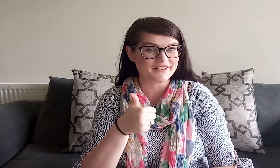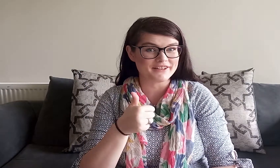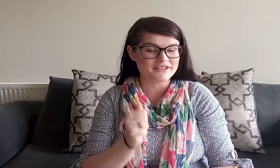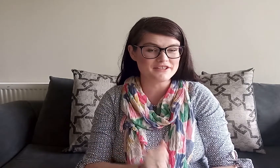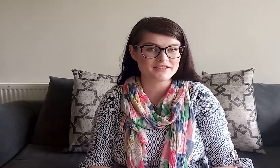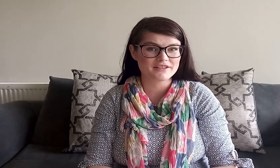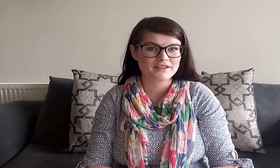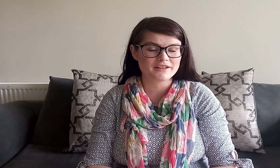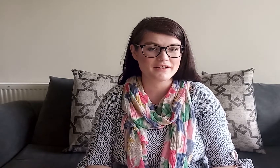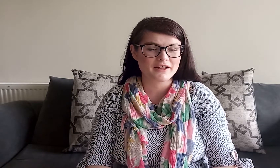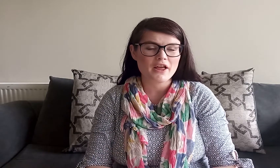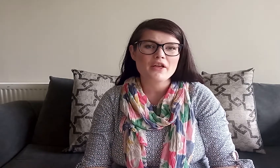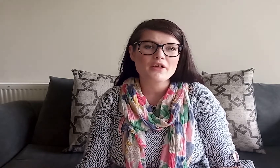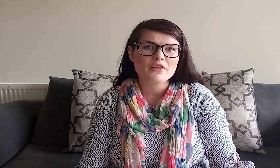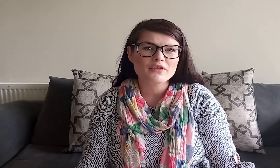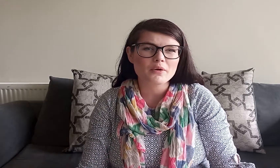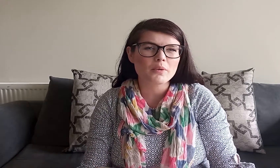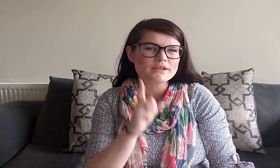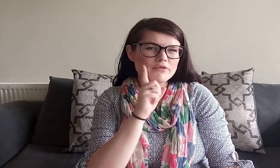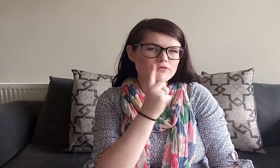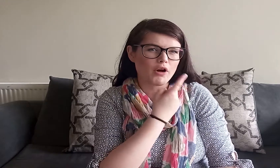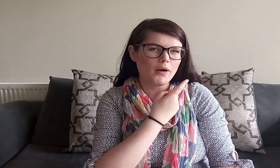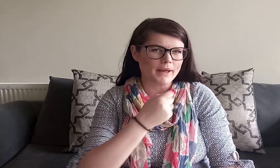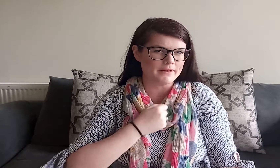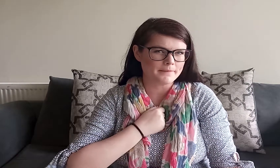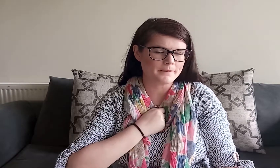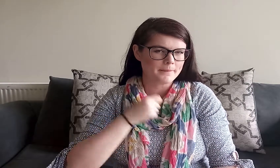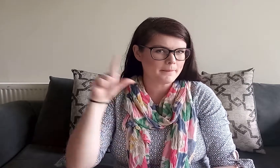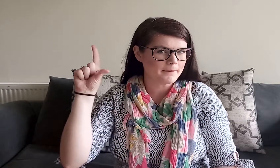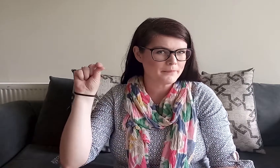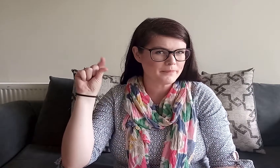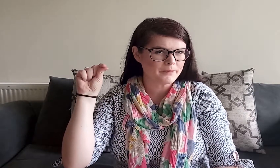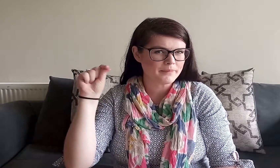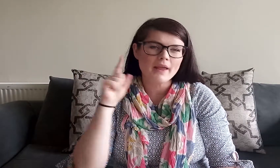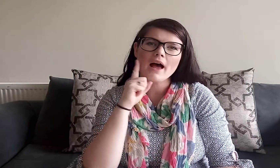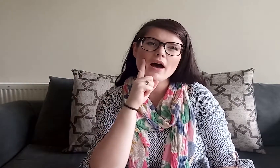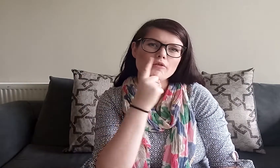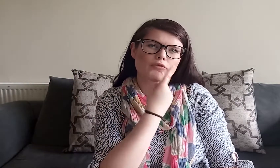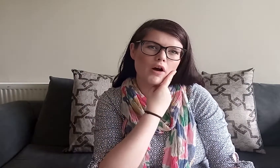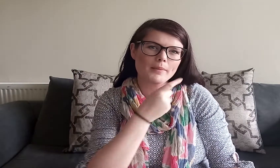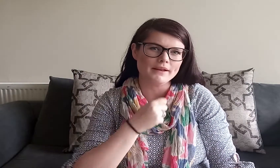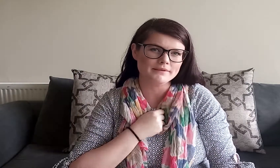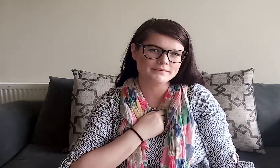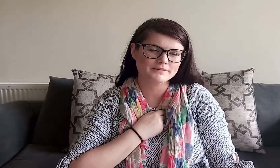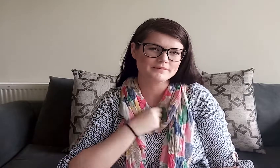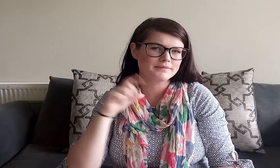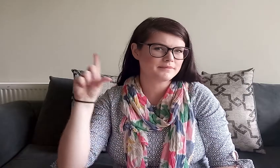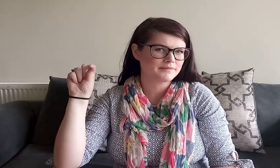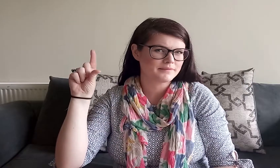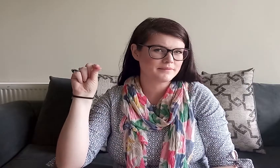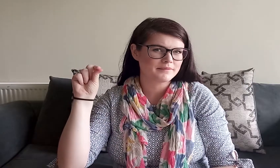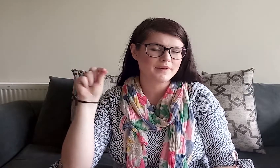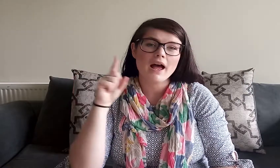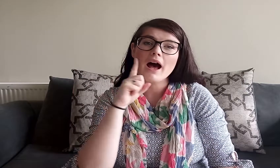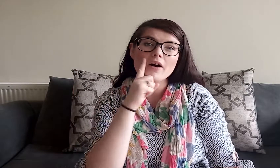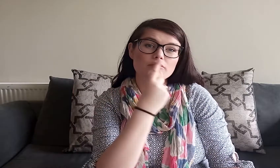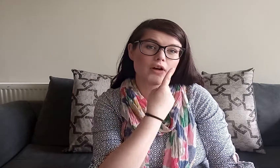good. There was a robin. A robin. A